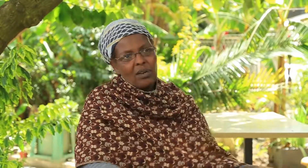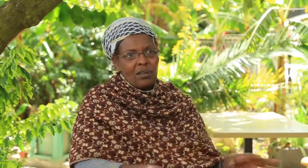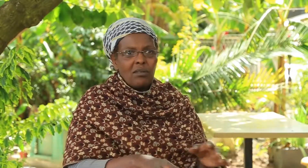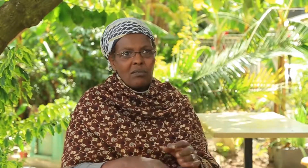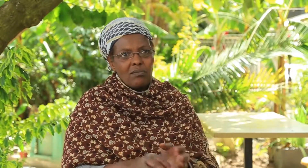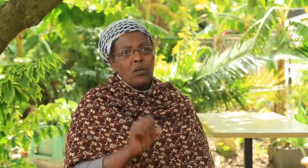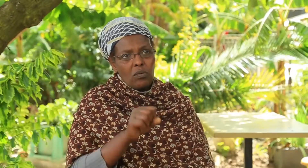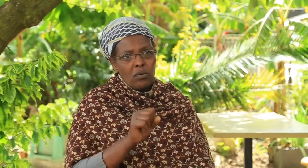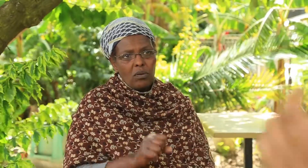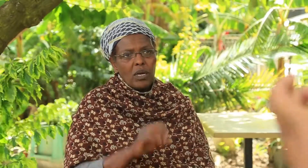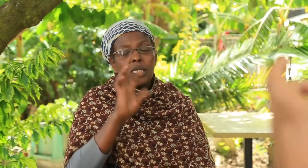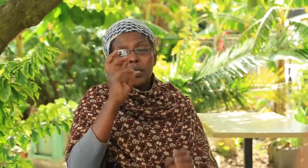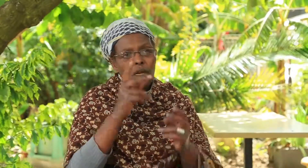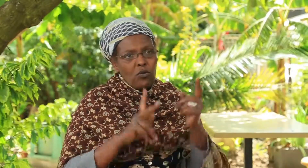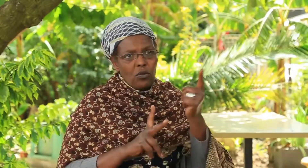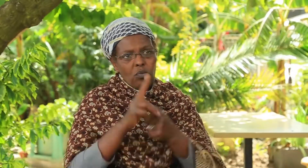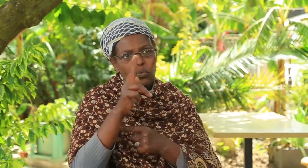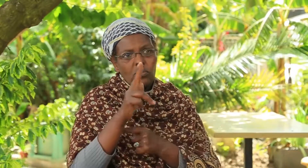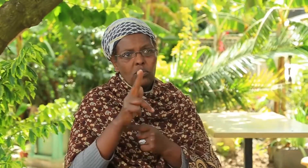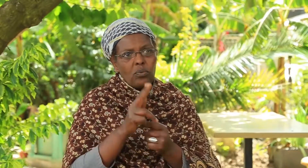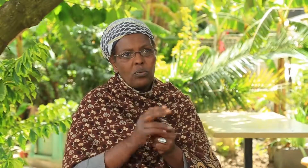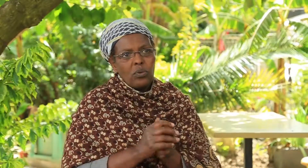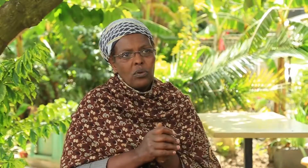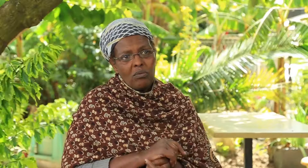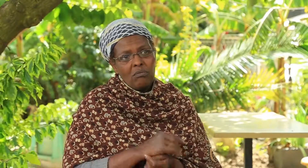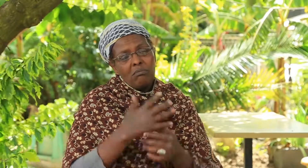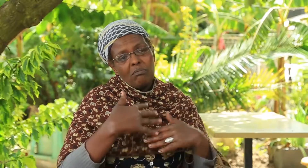I can't keep schooling and pregnancy at this time.